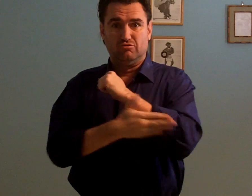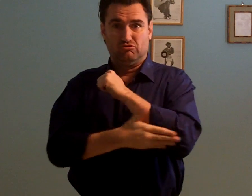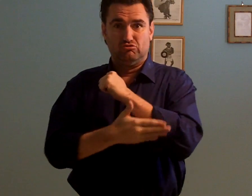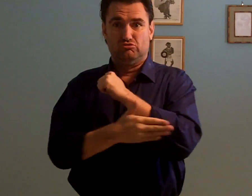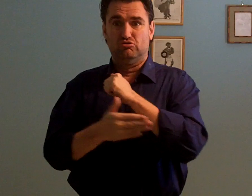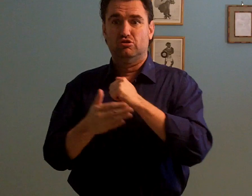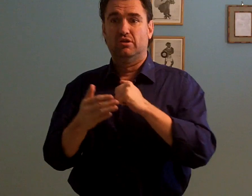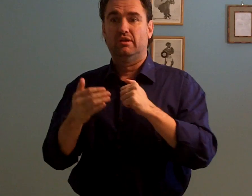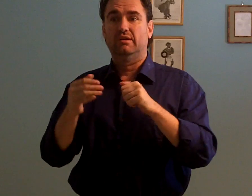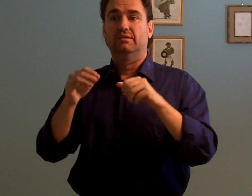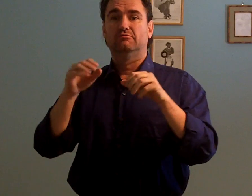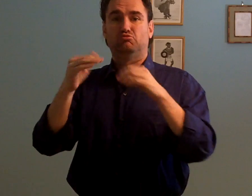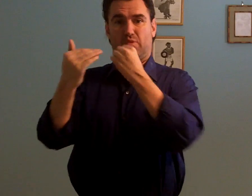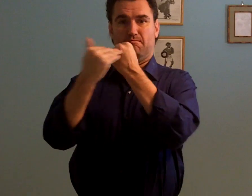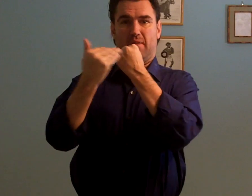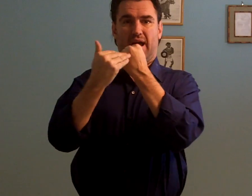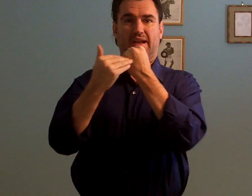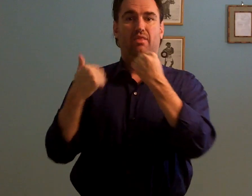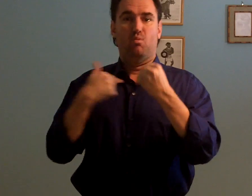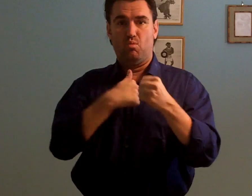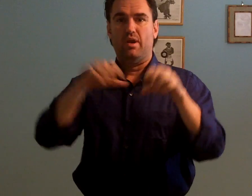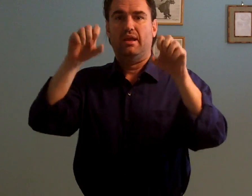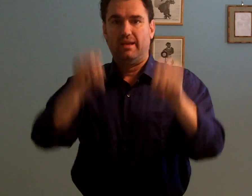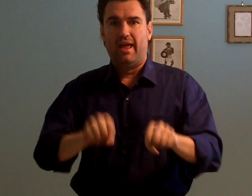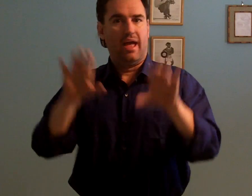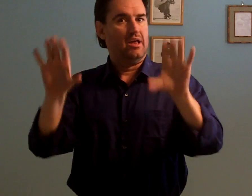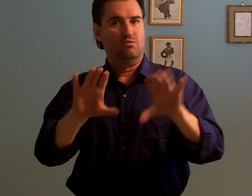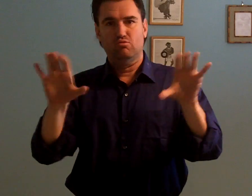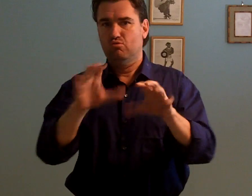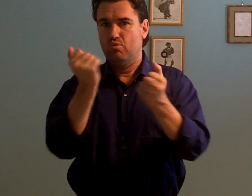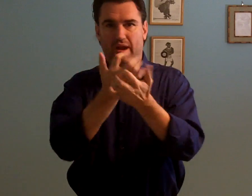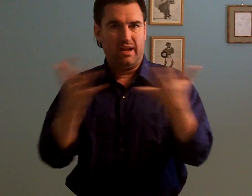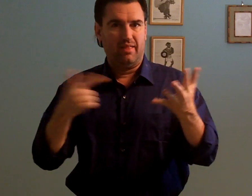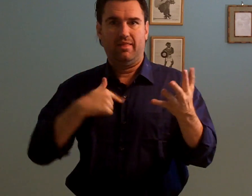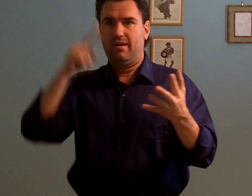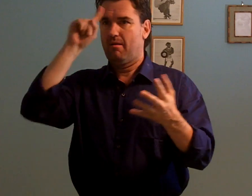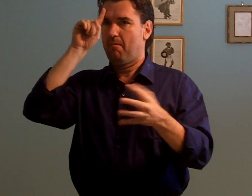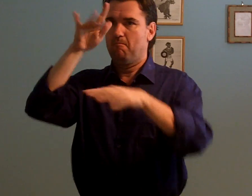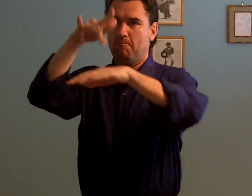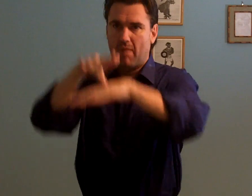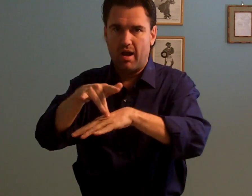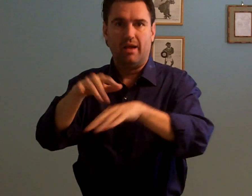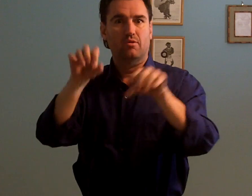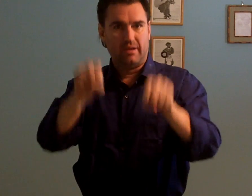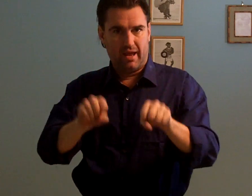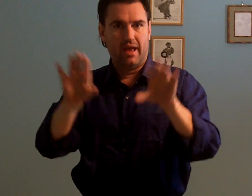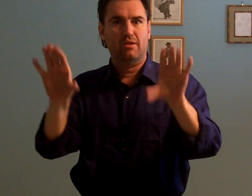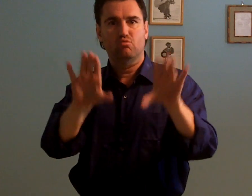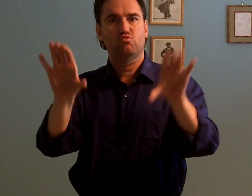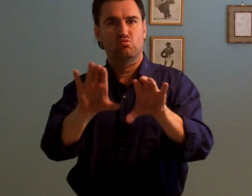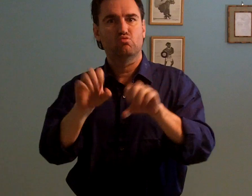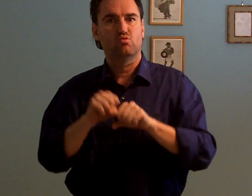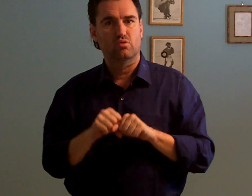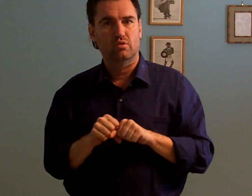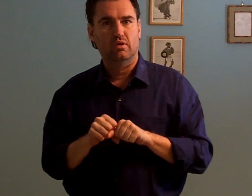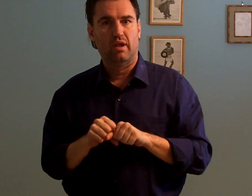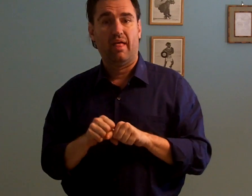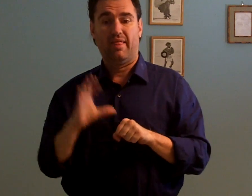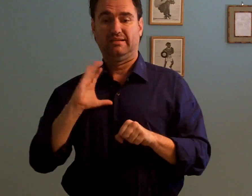America can do whatever we set our mind to. That is the story of our history. Whether it's the pursuit of prosperity